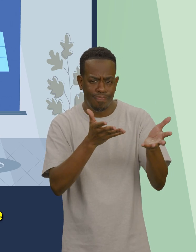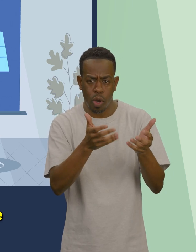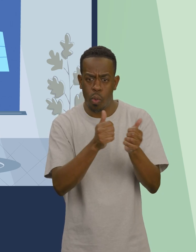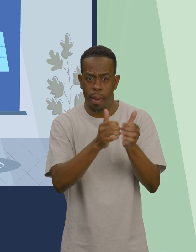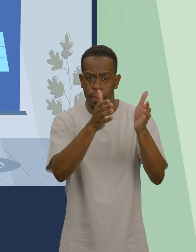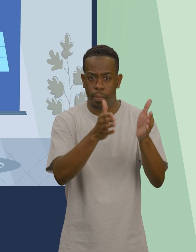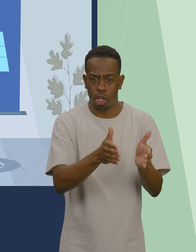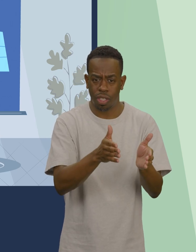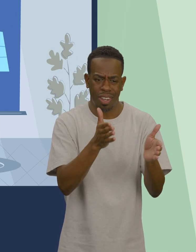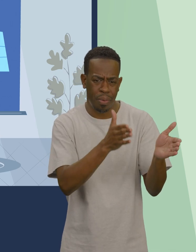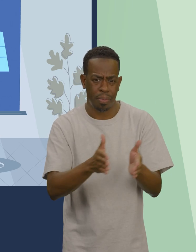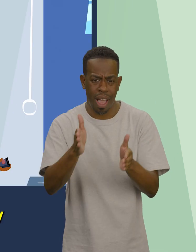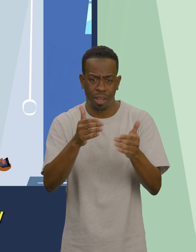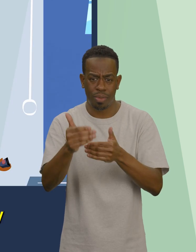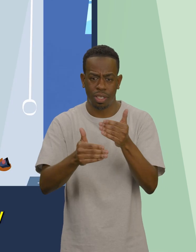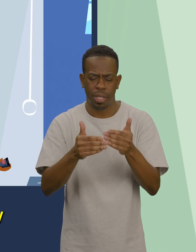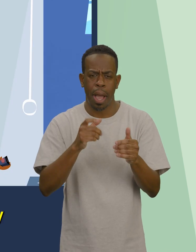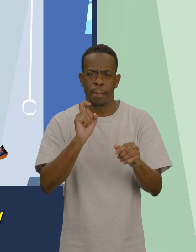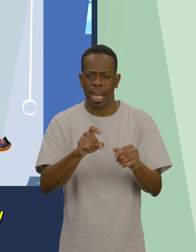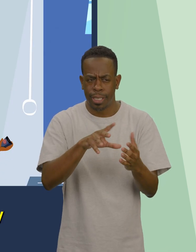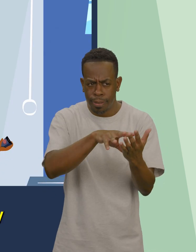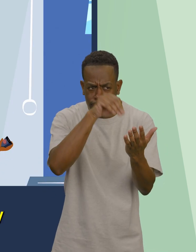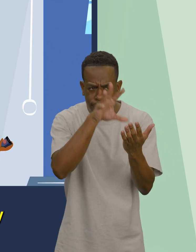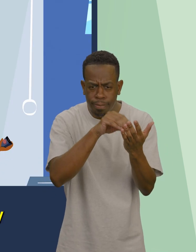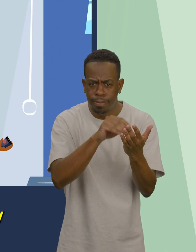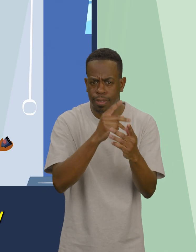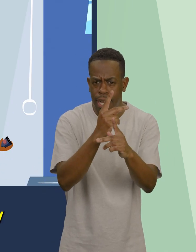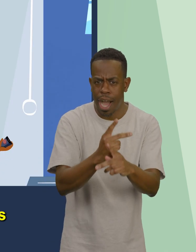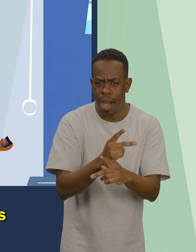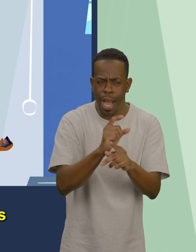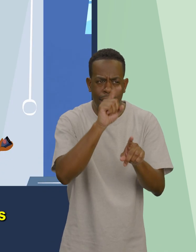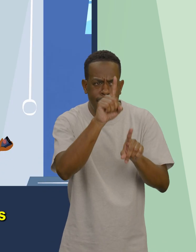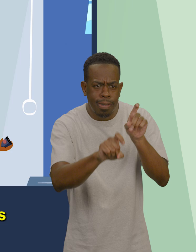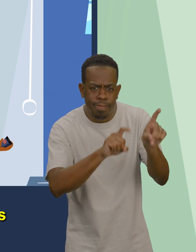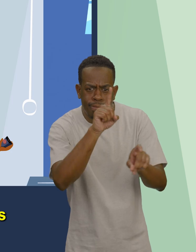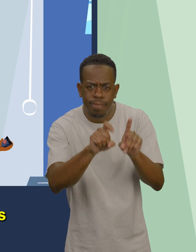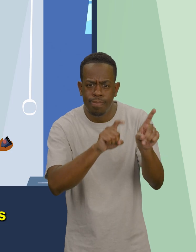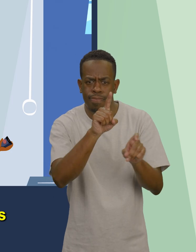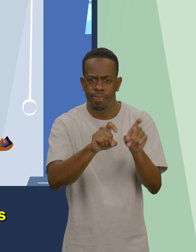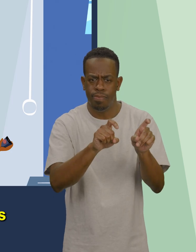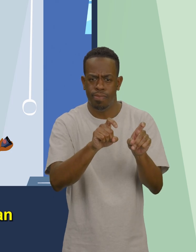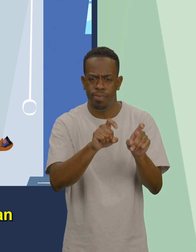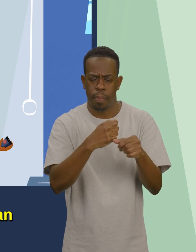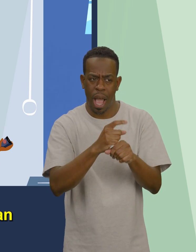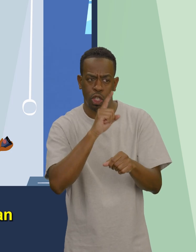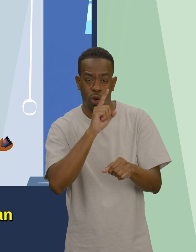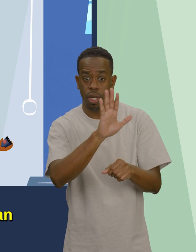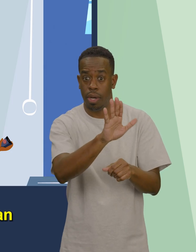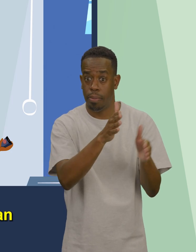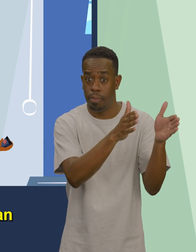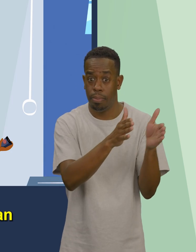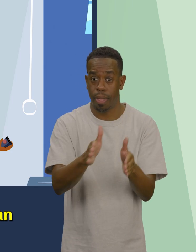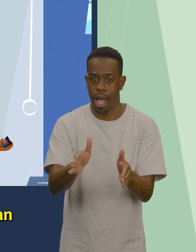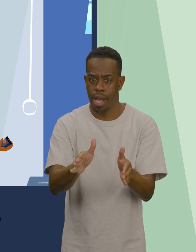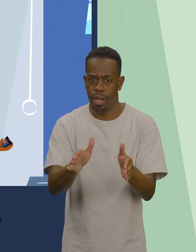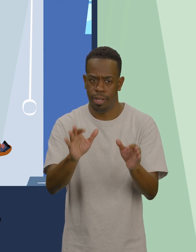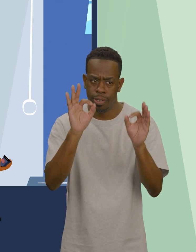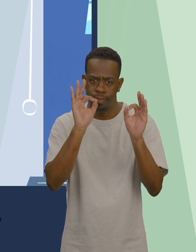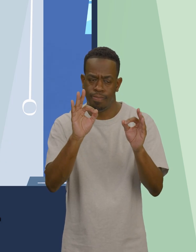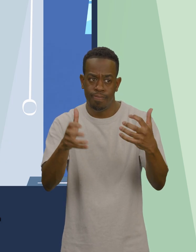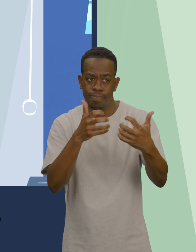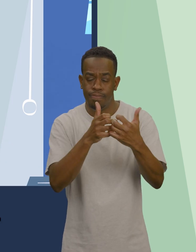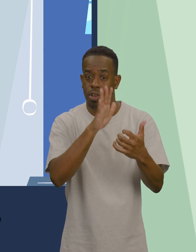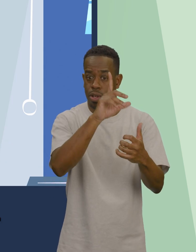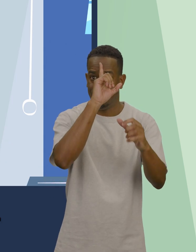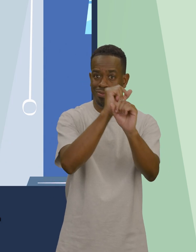to guide the planning process. We need to listen carefully and ask in-depth questions to ensure each person's plan reflects